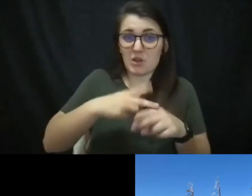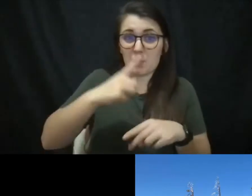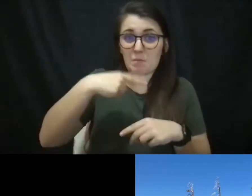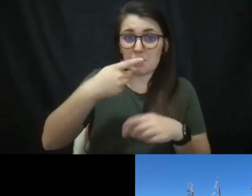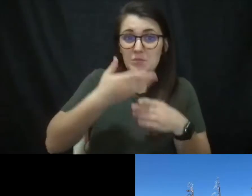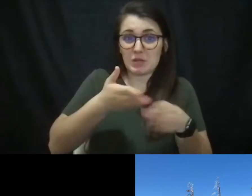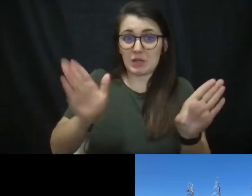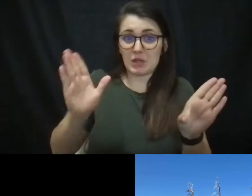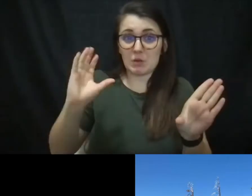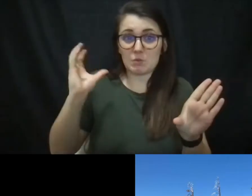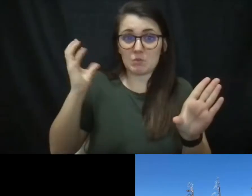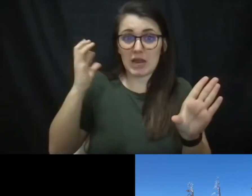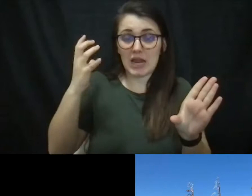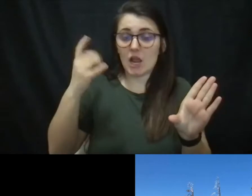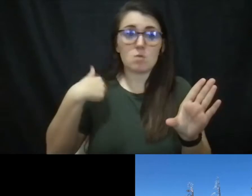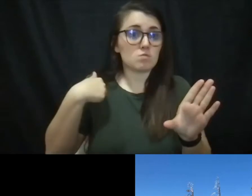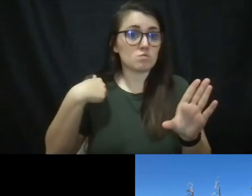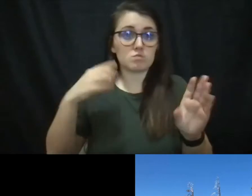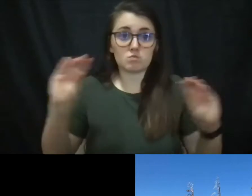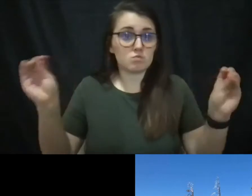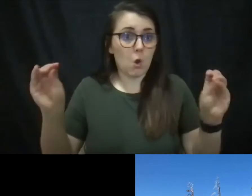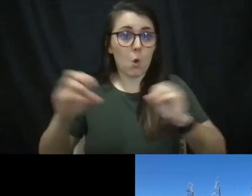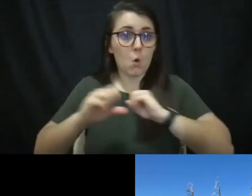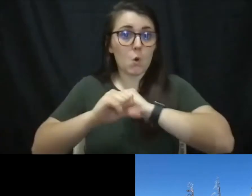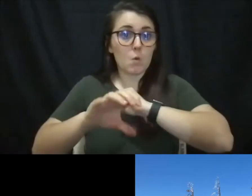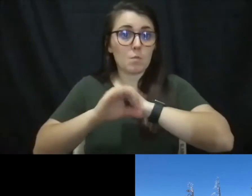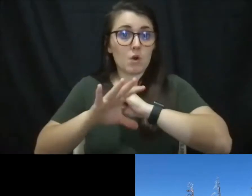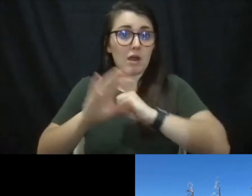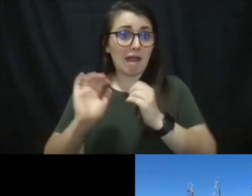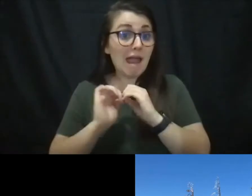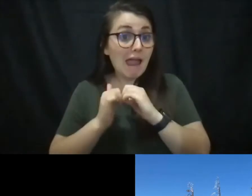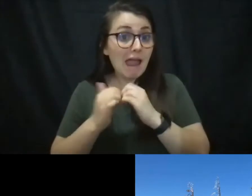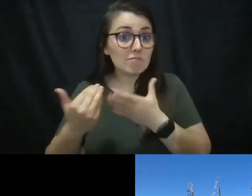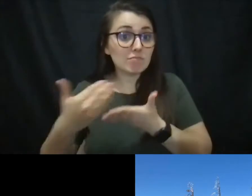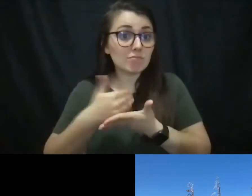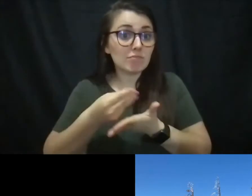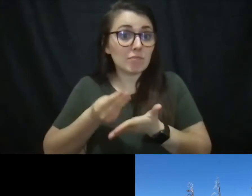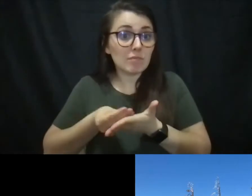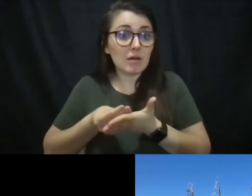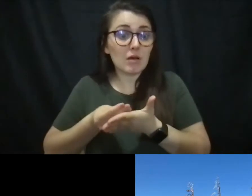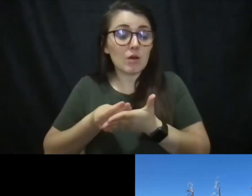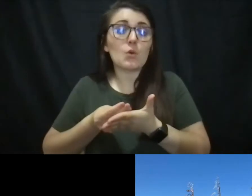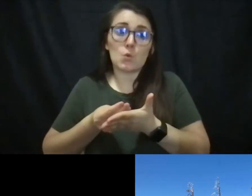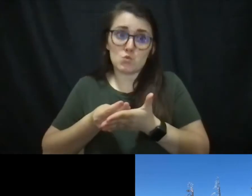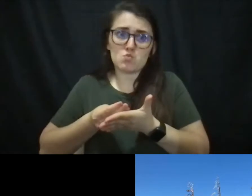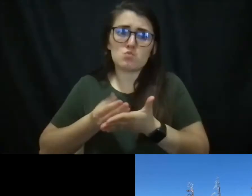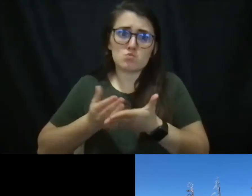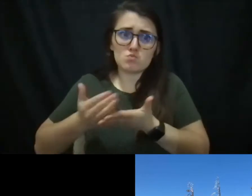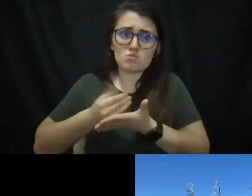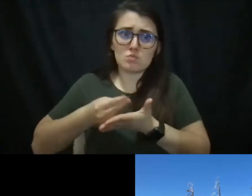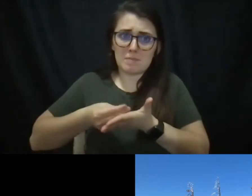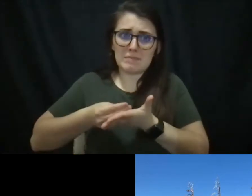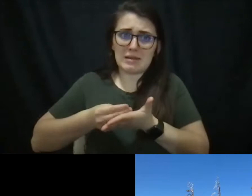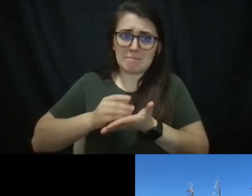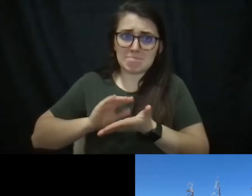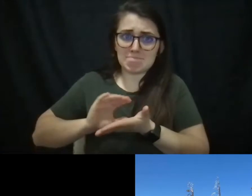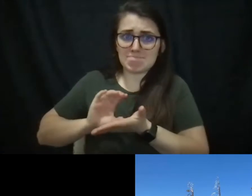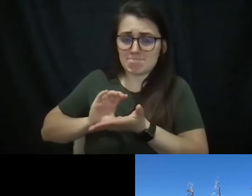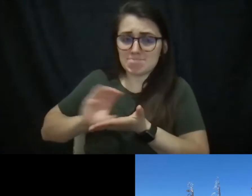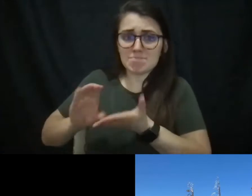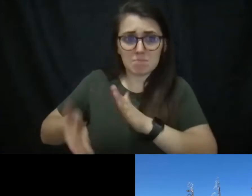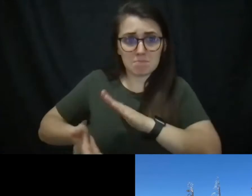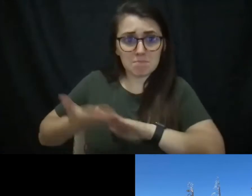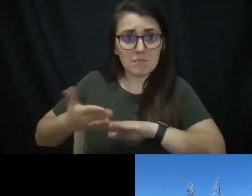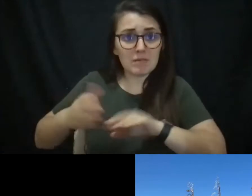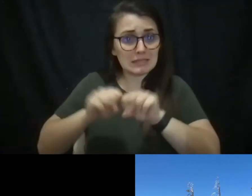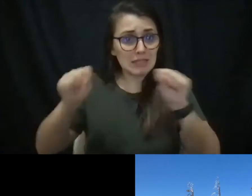air commercials. So one of the things we do to make money, because it still very much takes money to run a radio station, one of the things that we